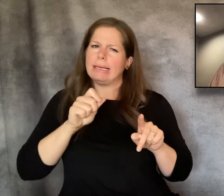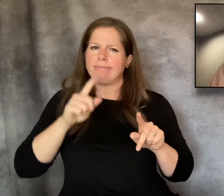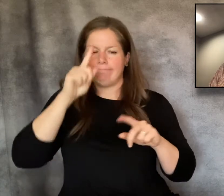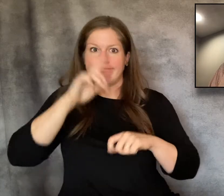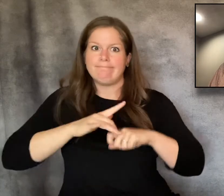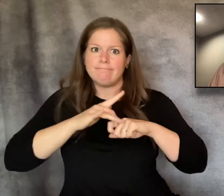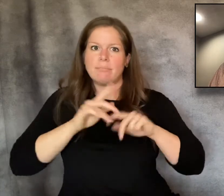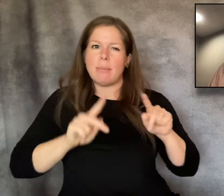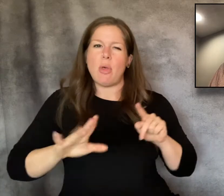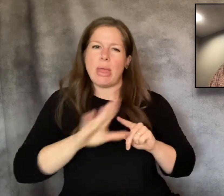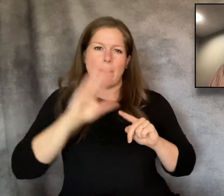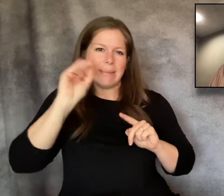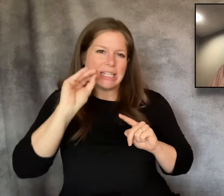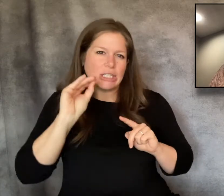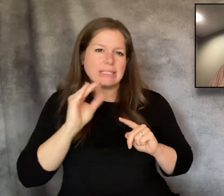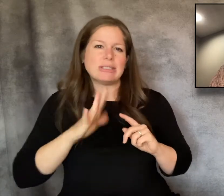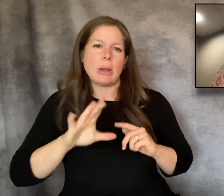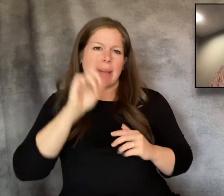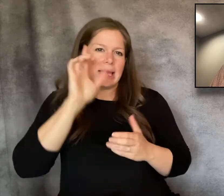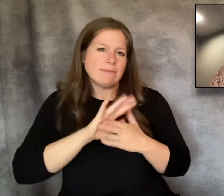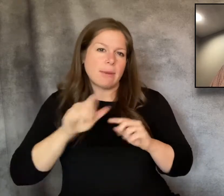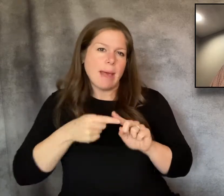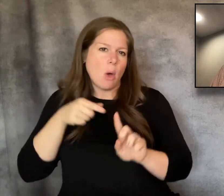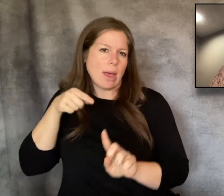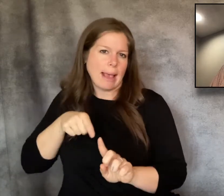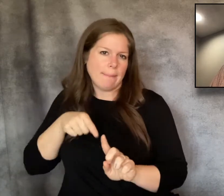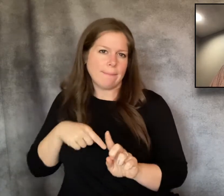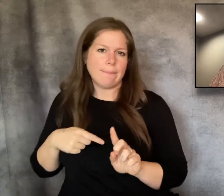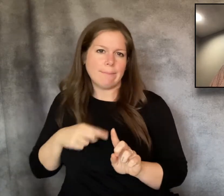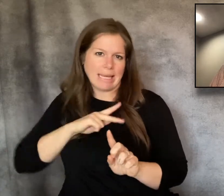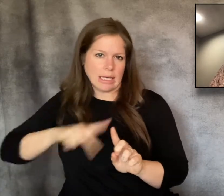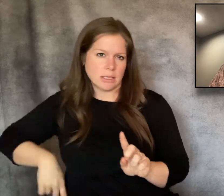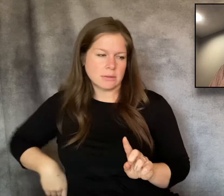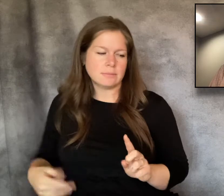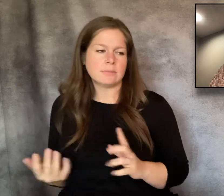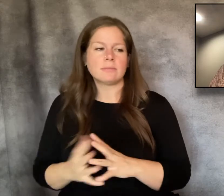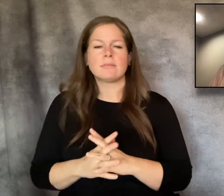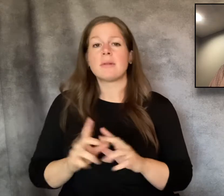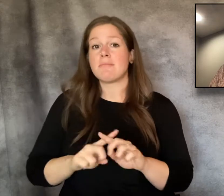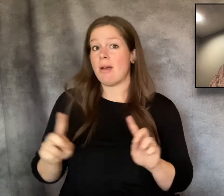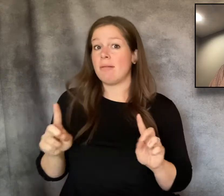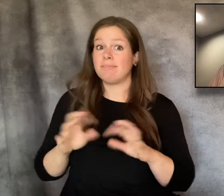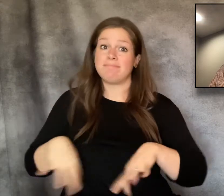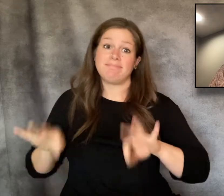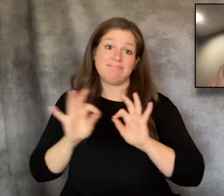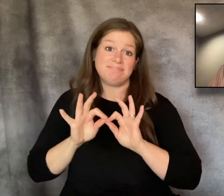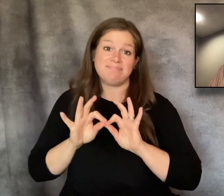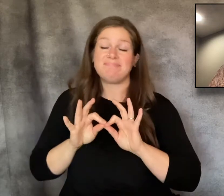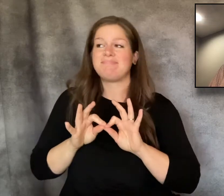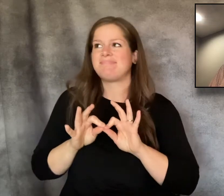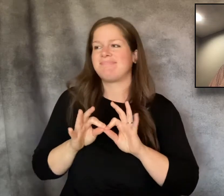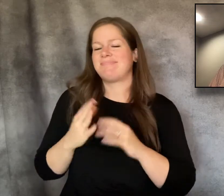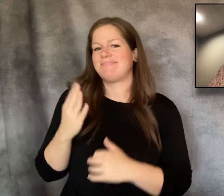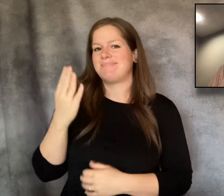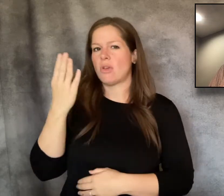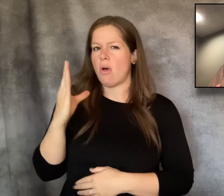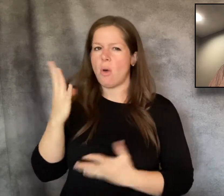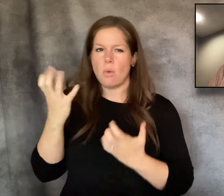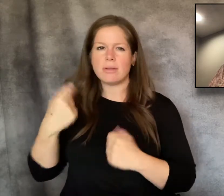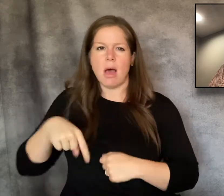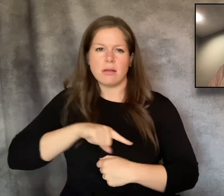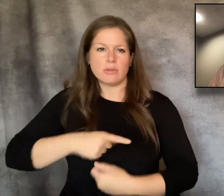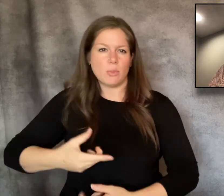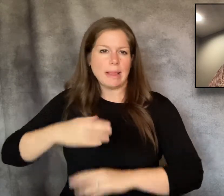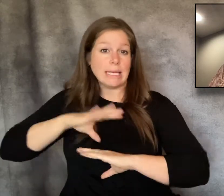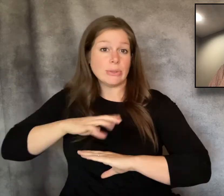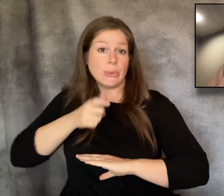and we want to say the right thing. We don't want to stand out, but we are called to please only one person. And the ironic part is